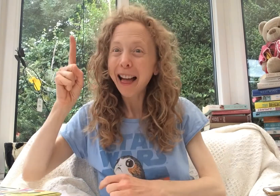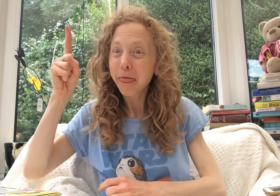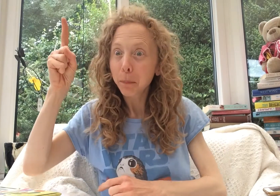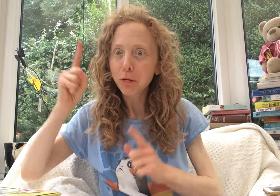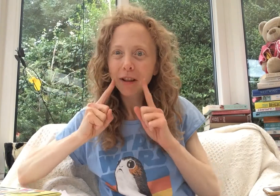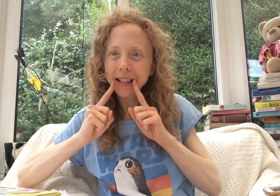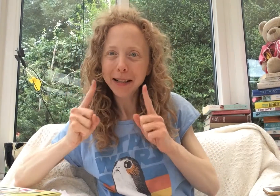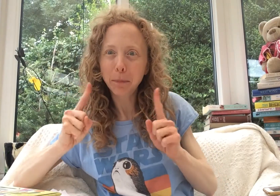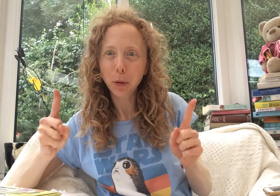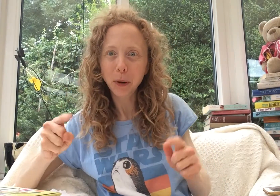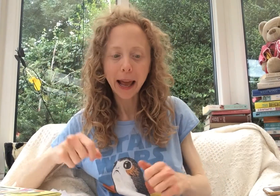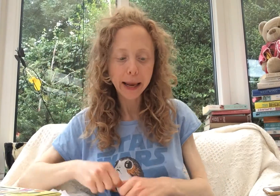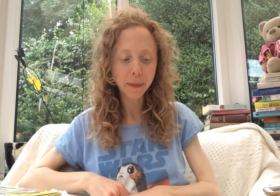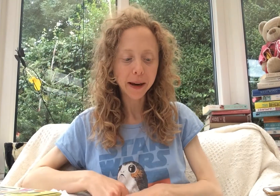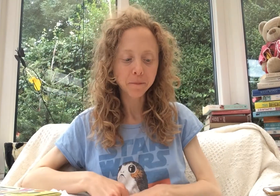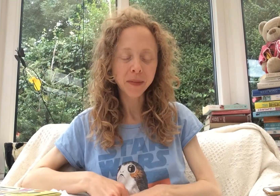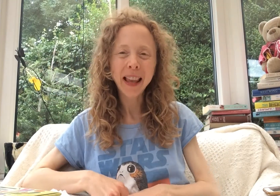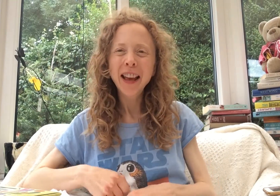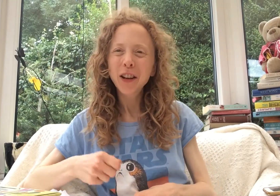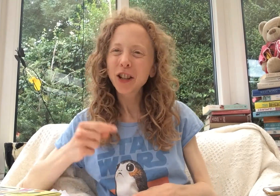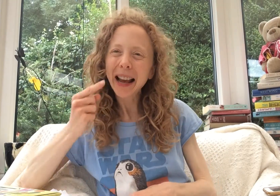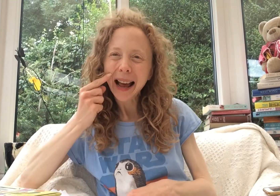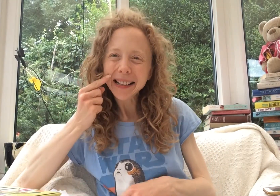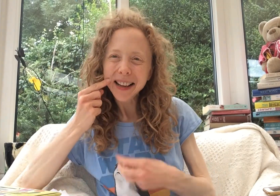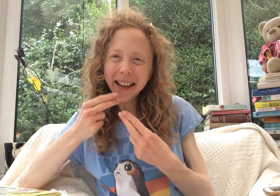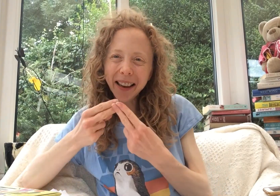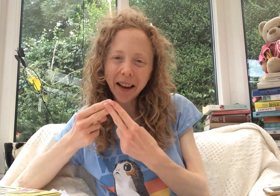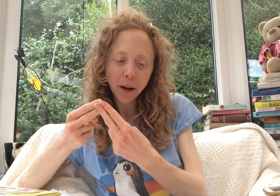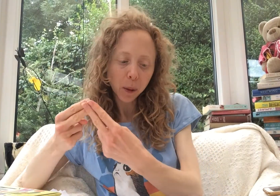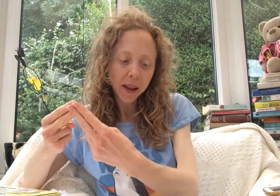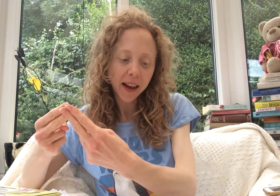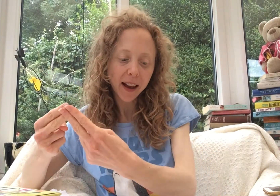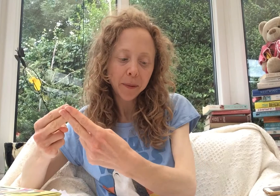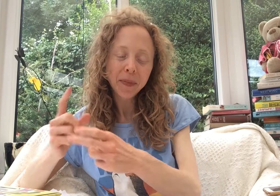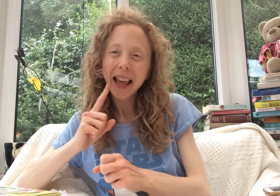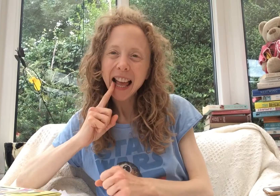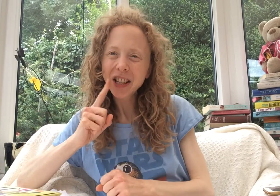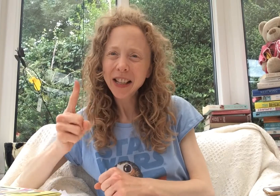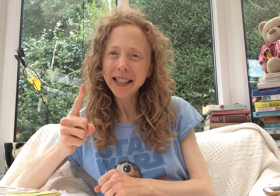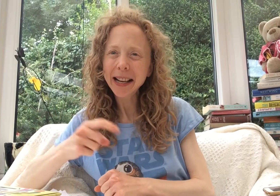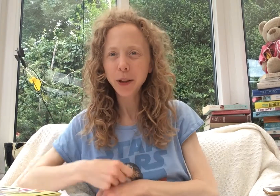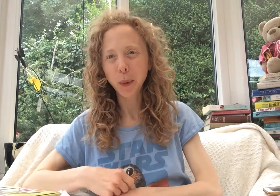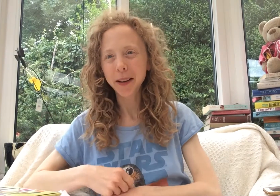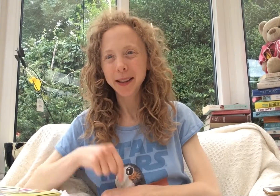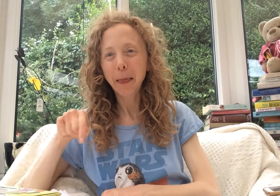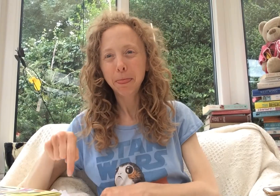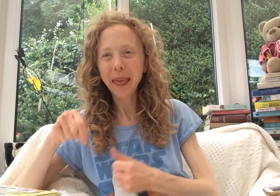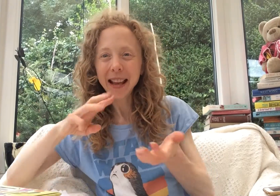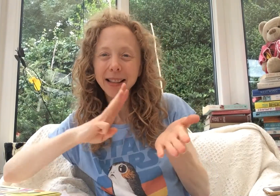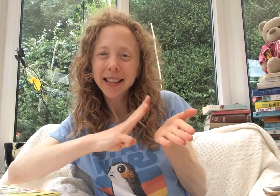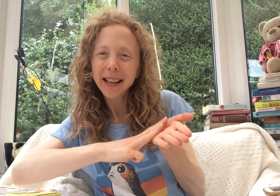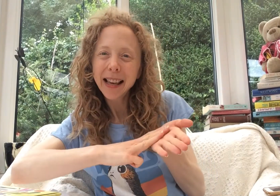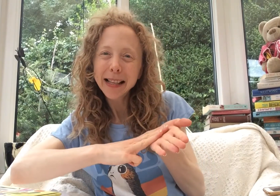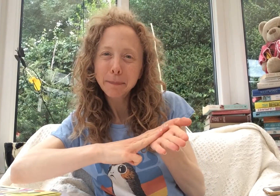the principal came in. She had a girl with her and she said to us, "This is